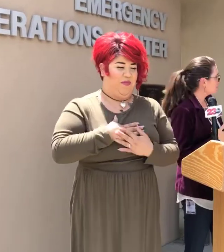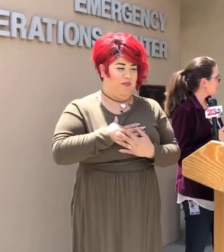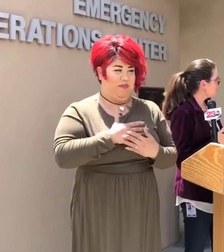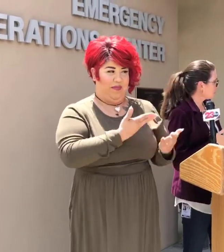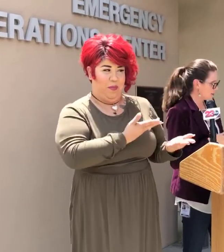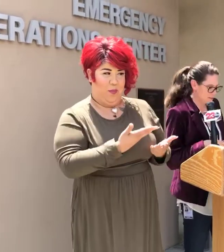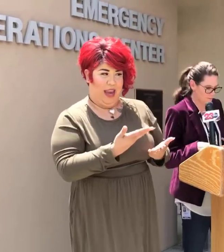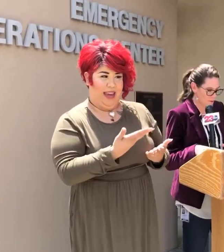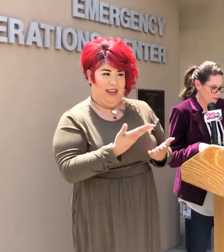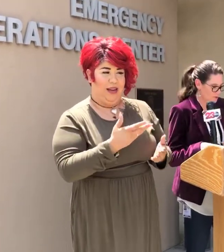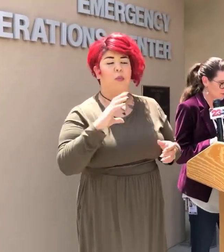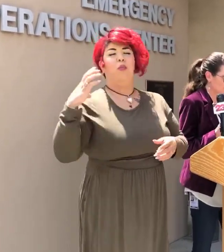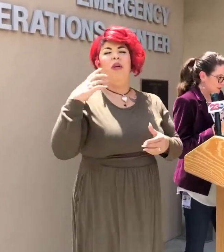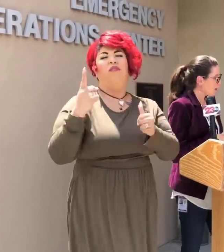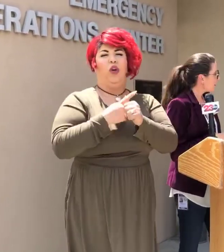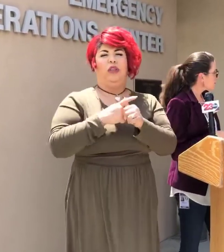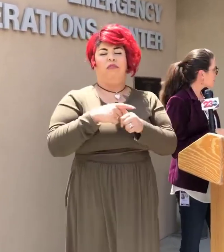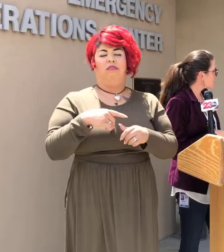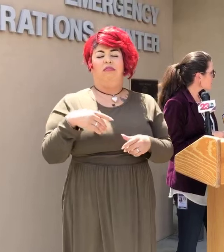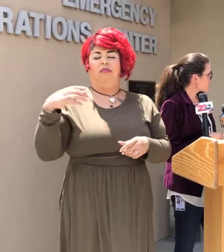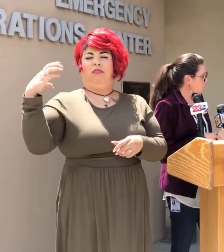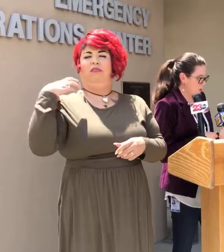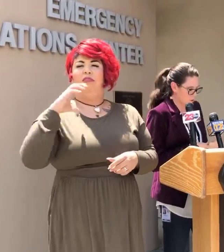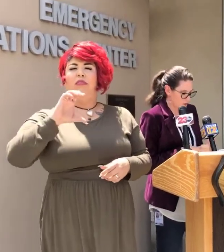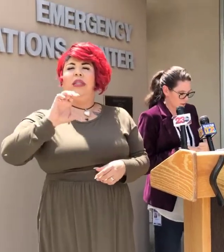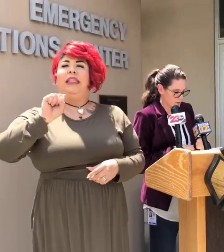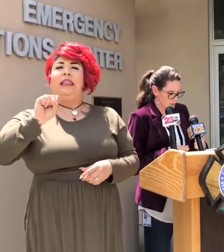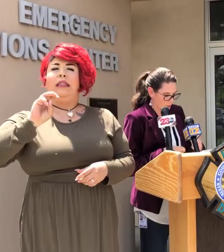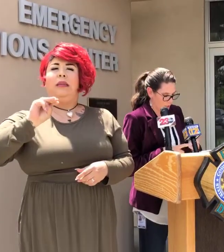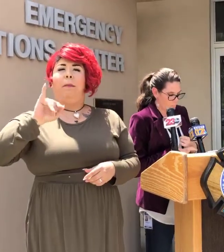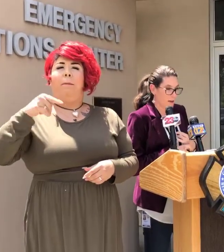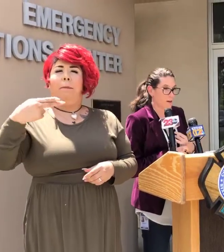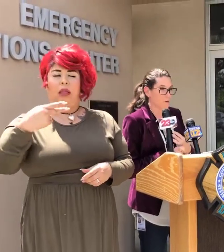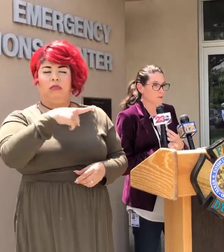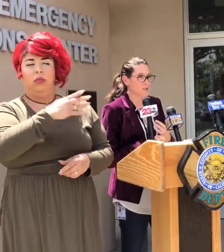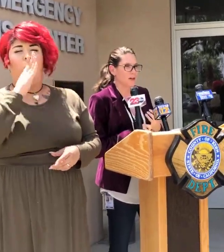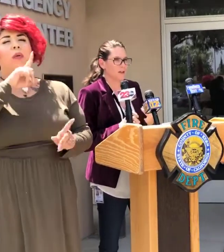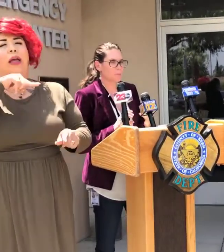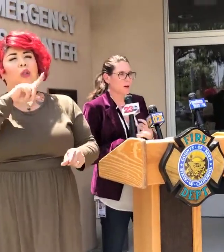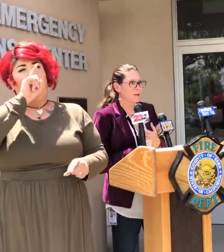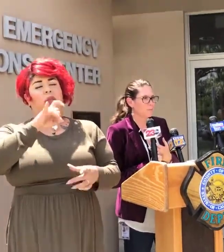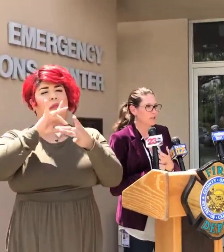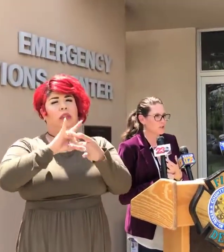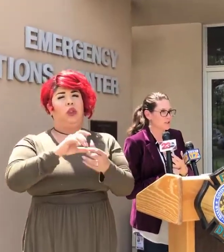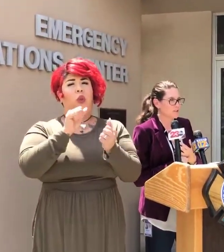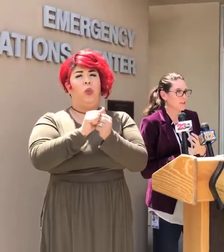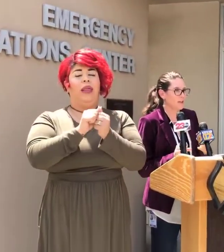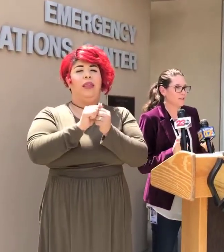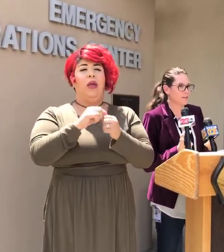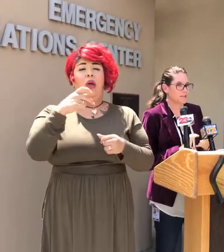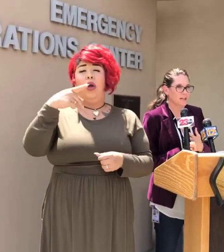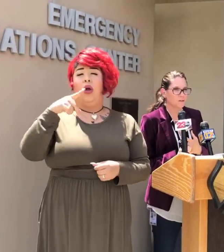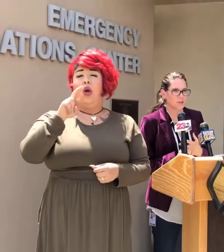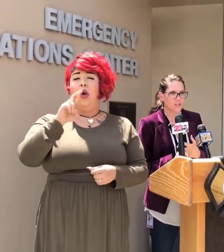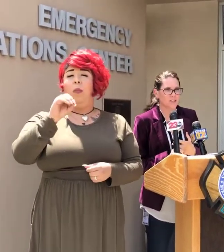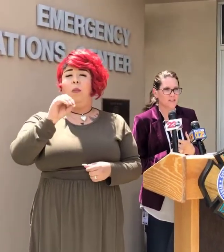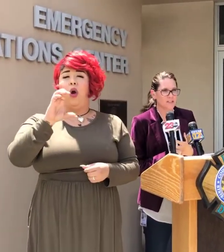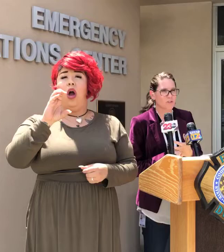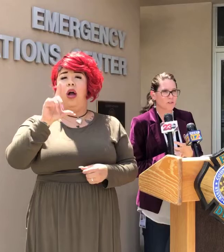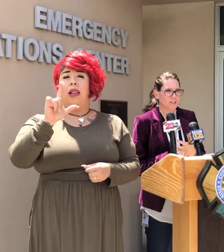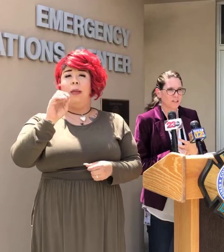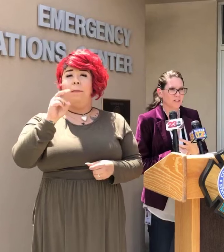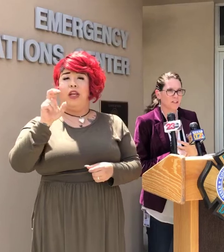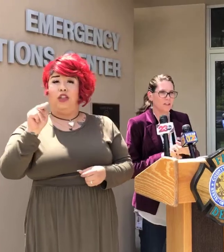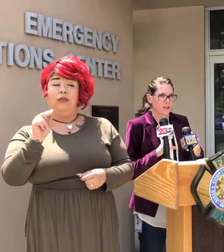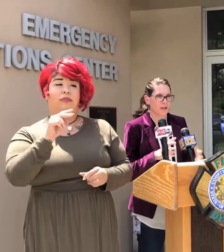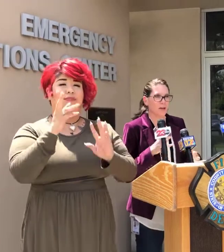I'm going to bring Brandon up first to answer some questions about the proclamation and the declarations